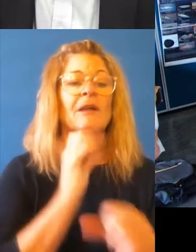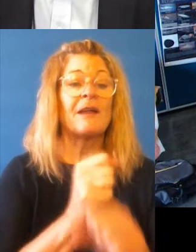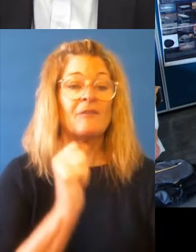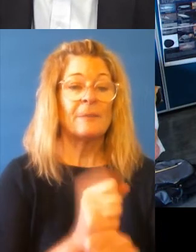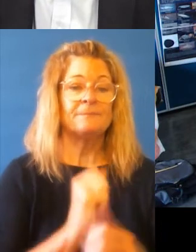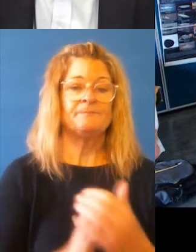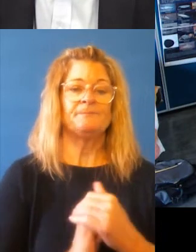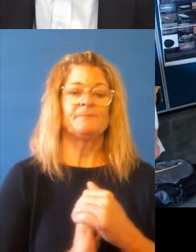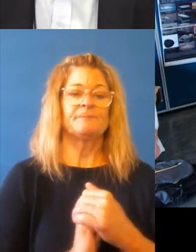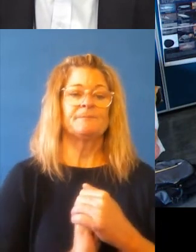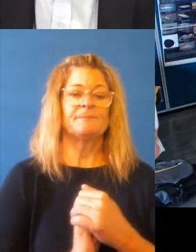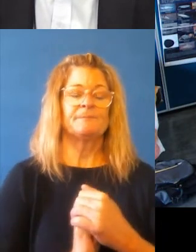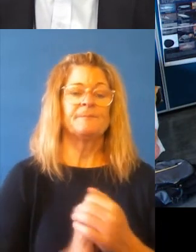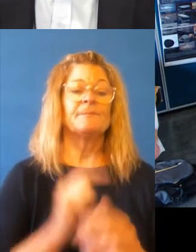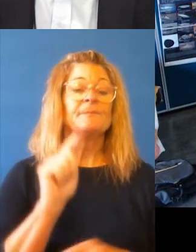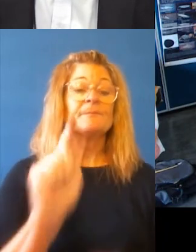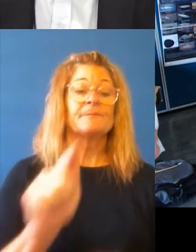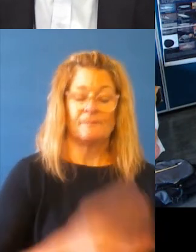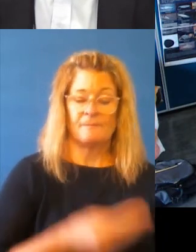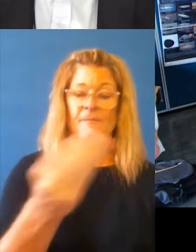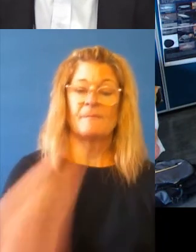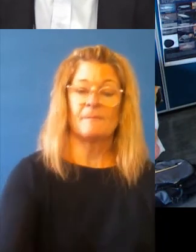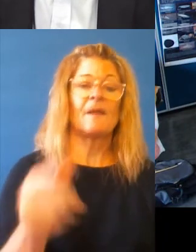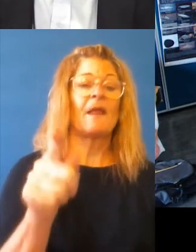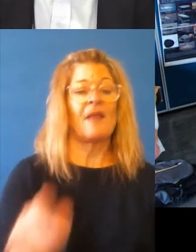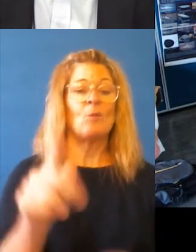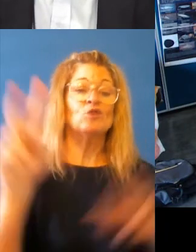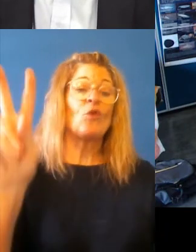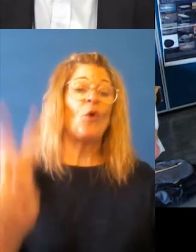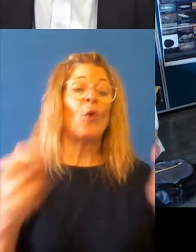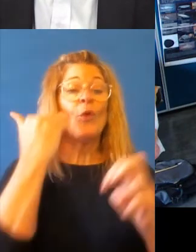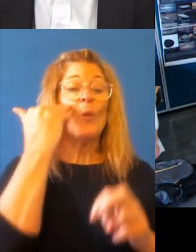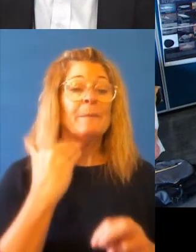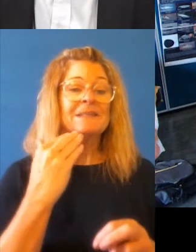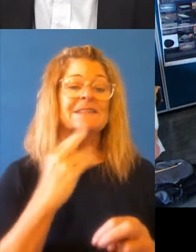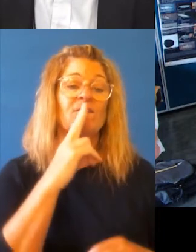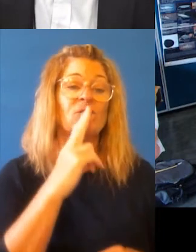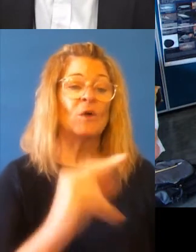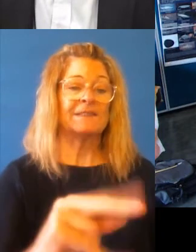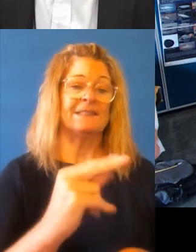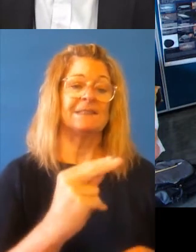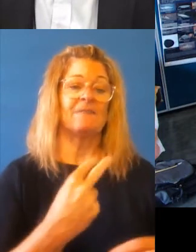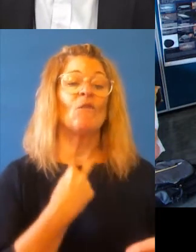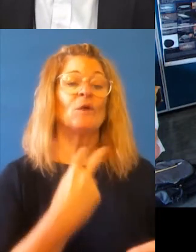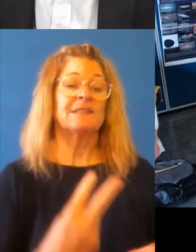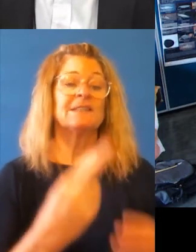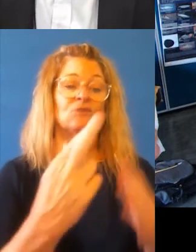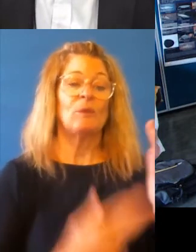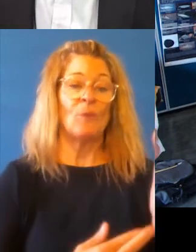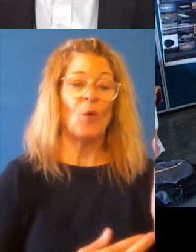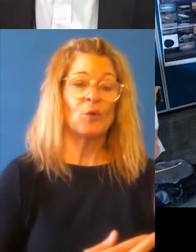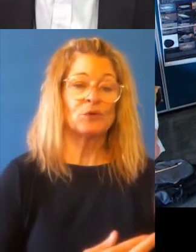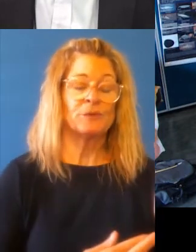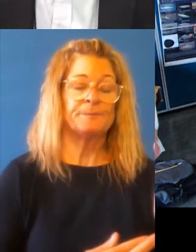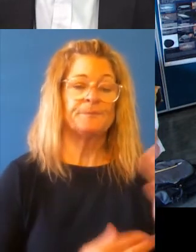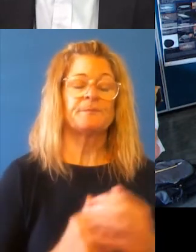the Wiyaniu Dangani, the Women's Voices report, and Women's Voices in my Bunuba